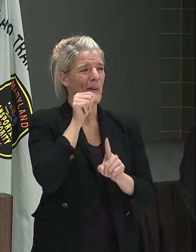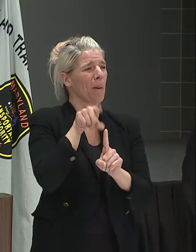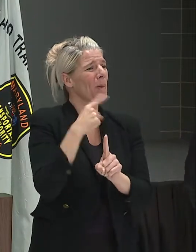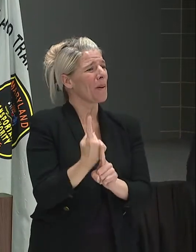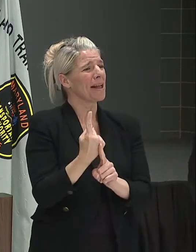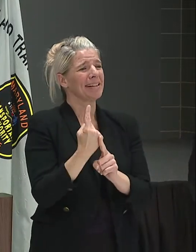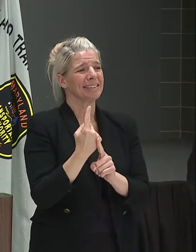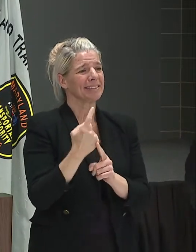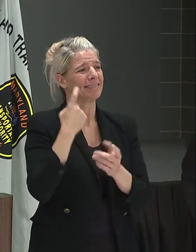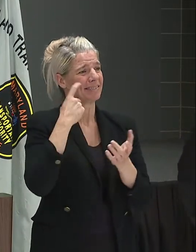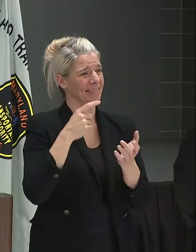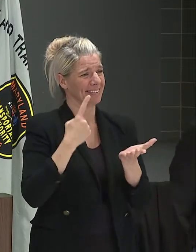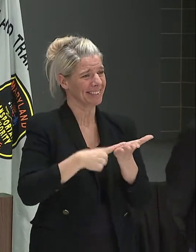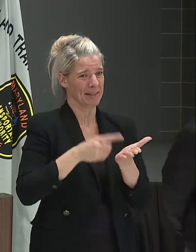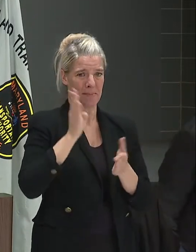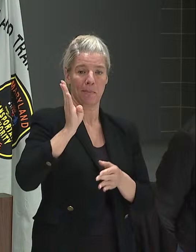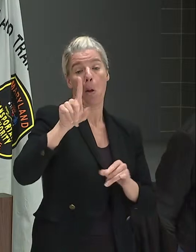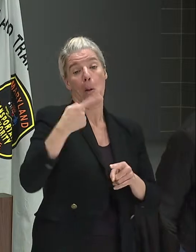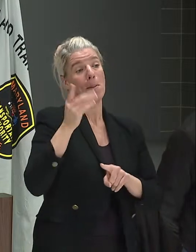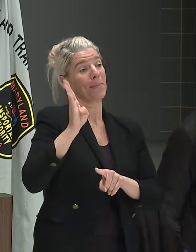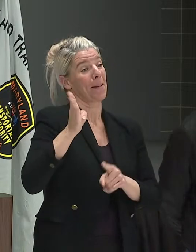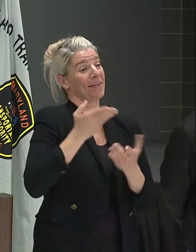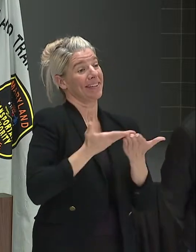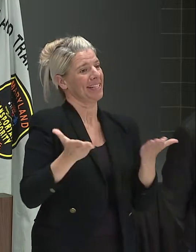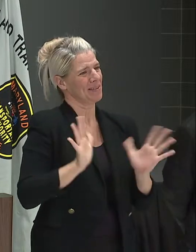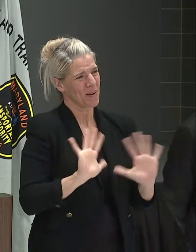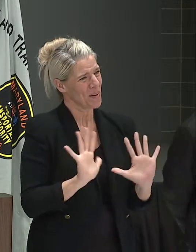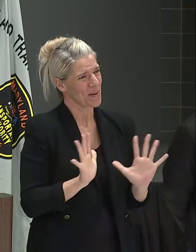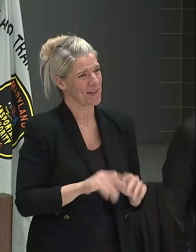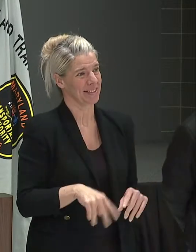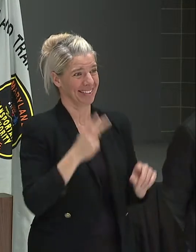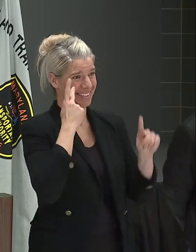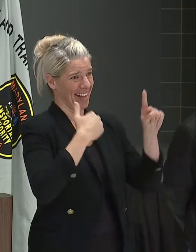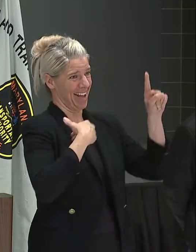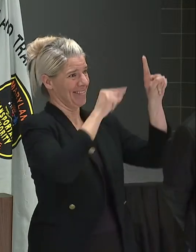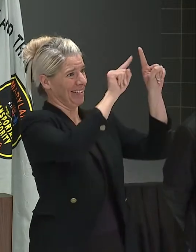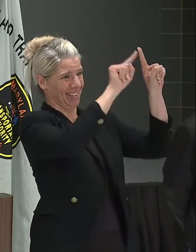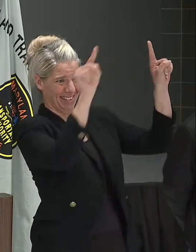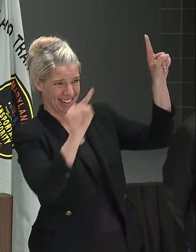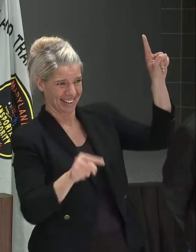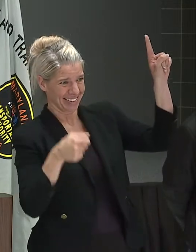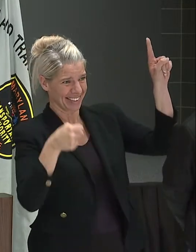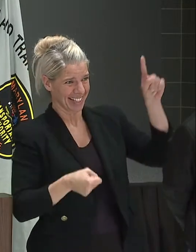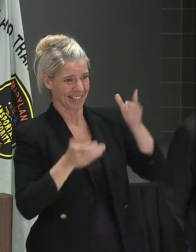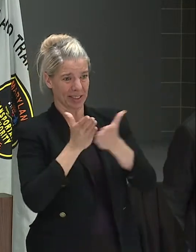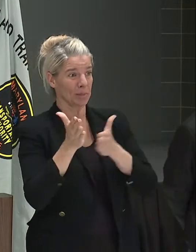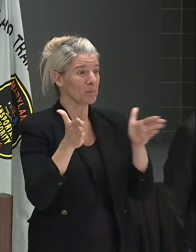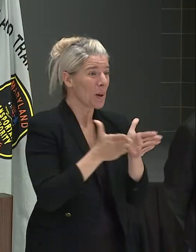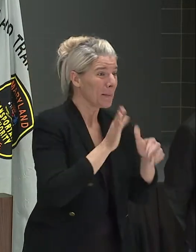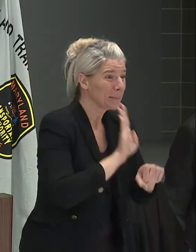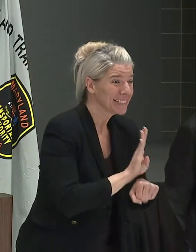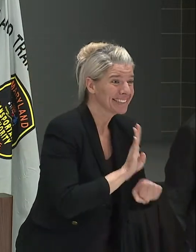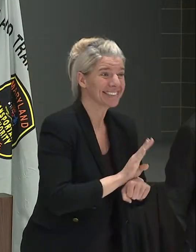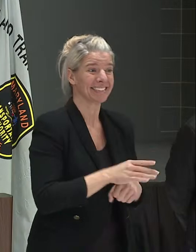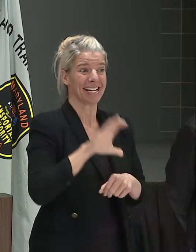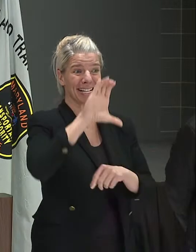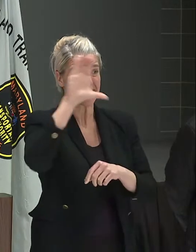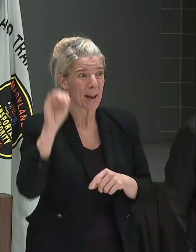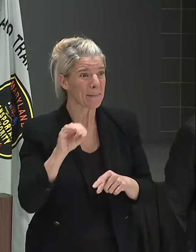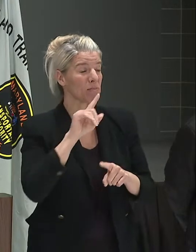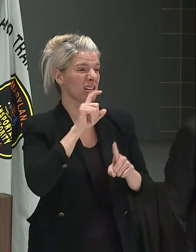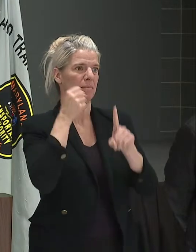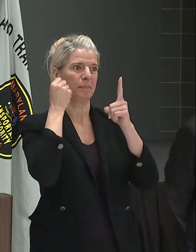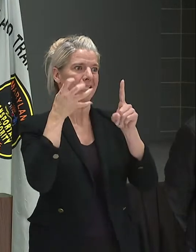monument. We're talking about a gateway from the north to the south for small businesses and for corporations. And